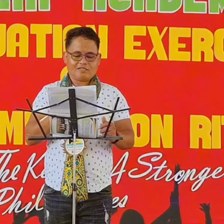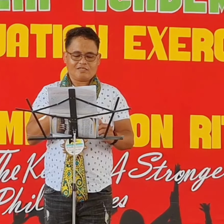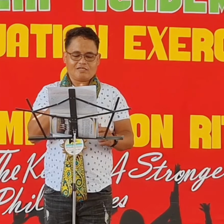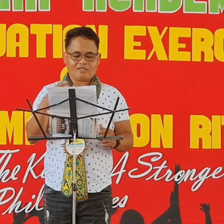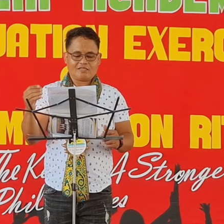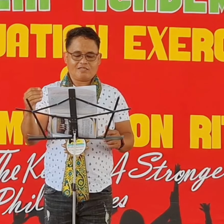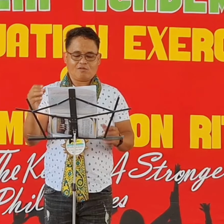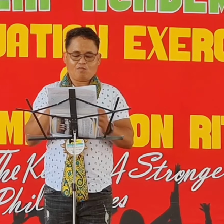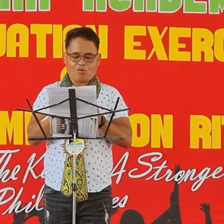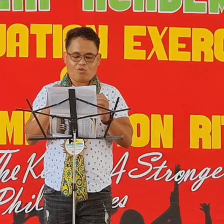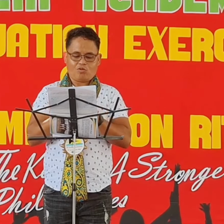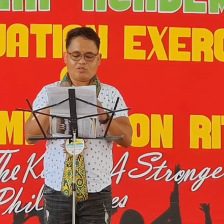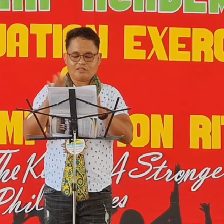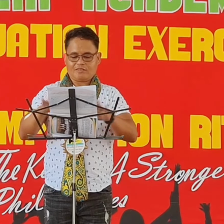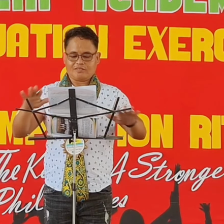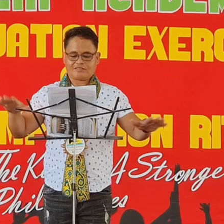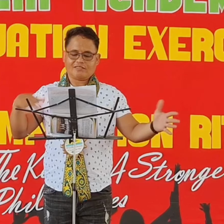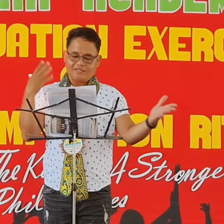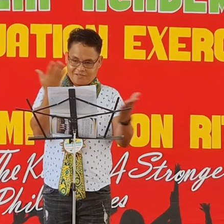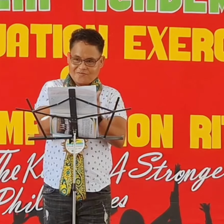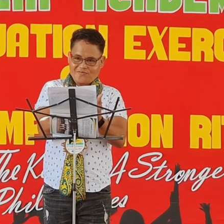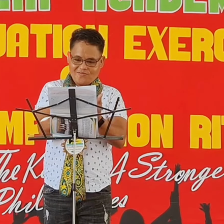Two girls and more children were born after.